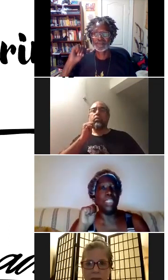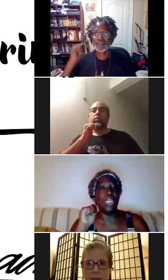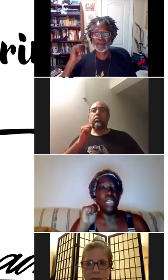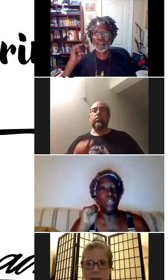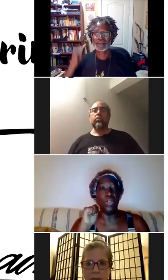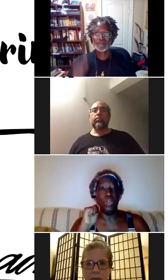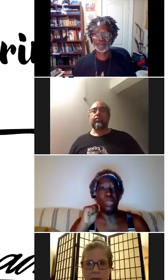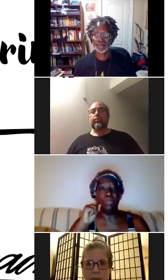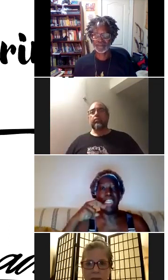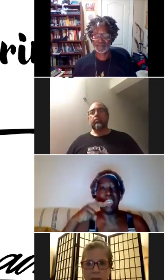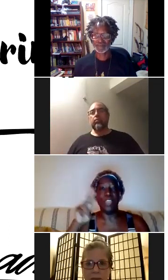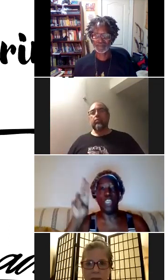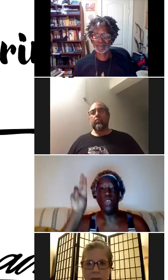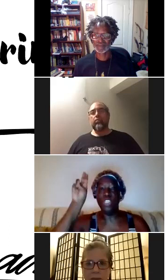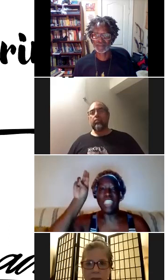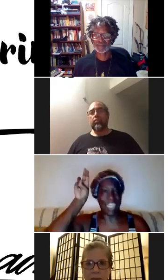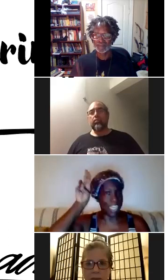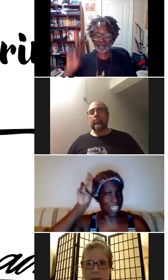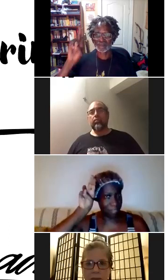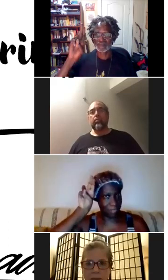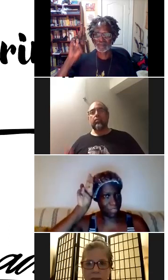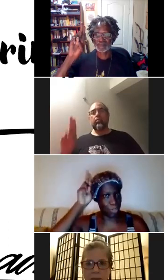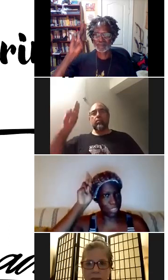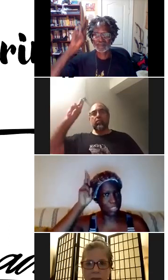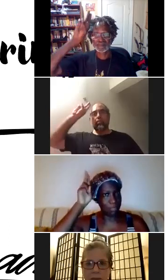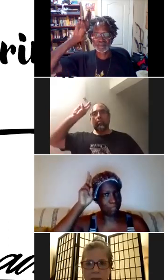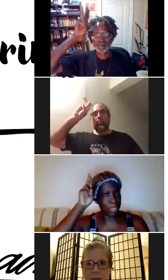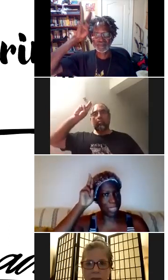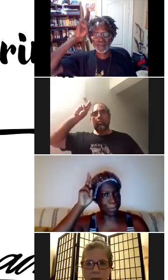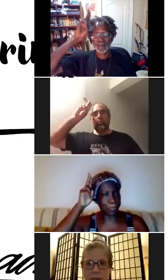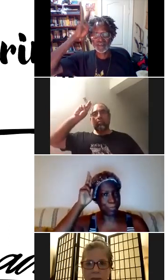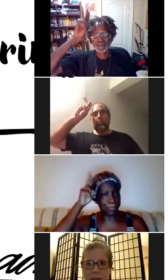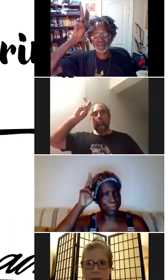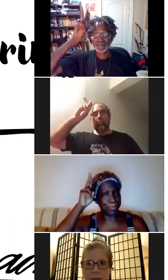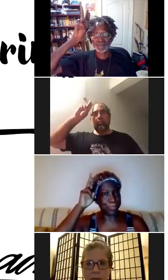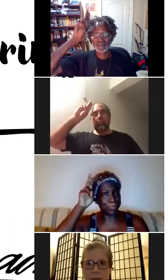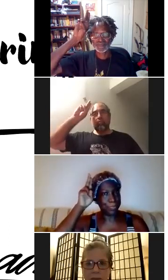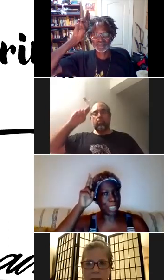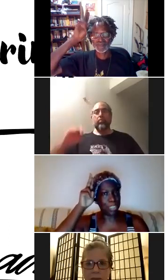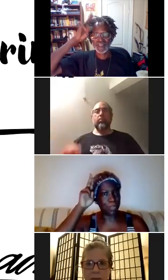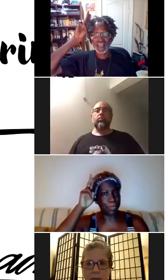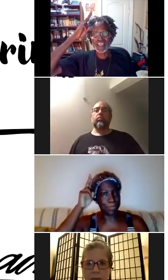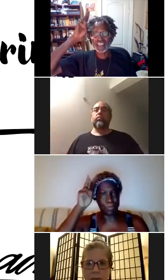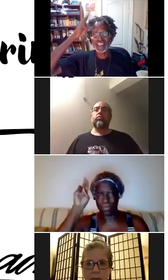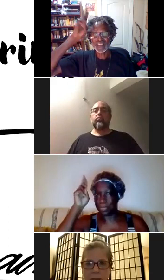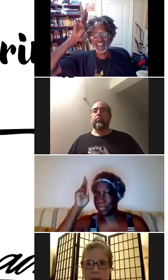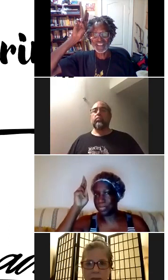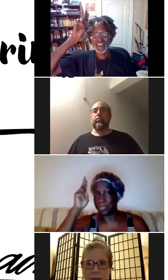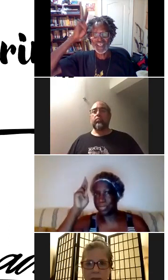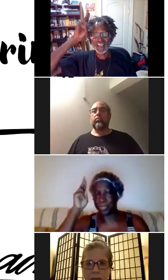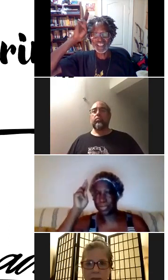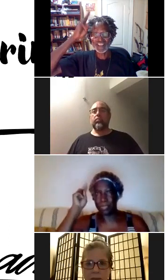So uncle would be the letter U shaken, of course, up here. Uncle. Uncle.